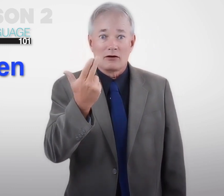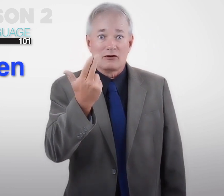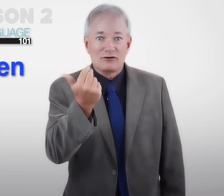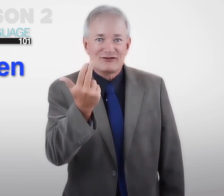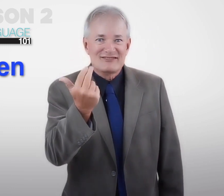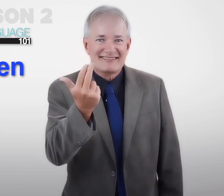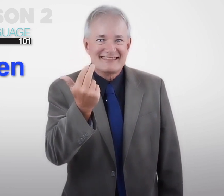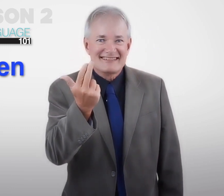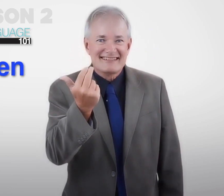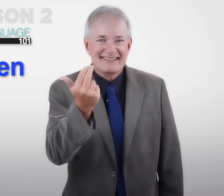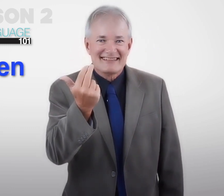13.